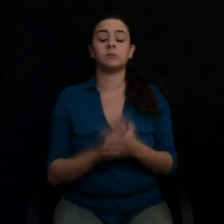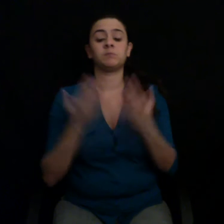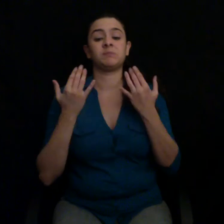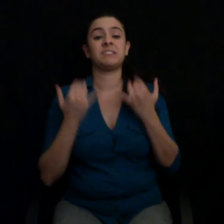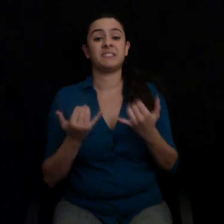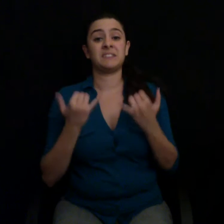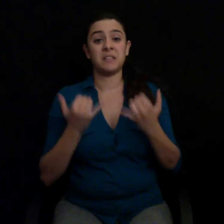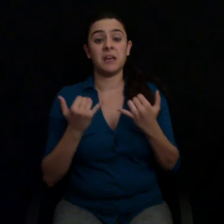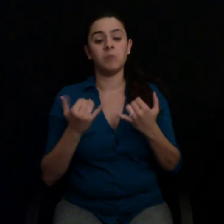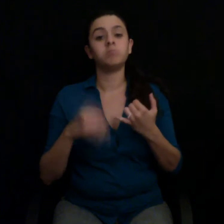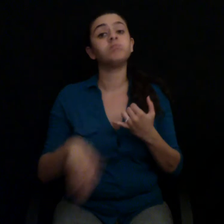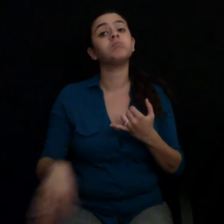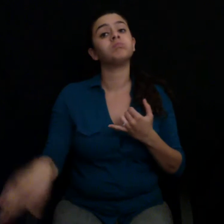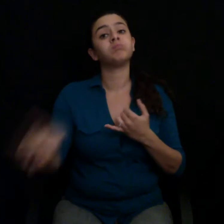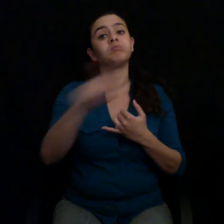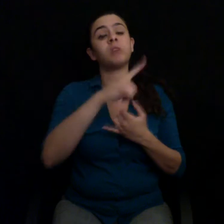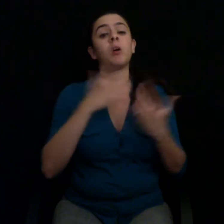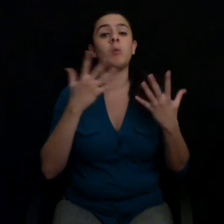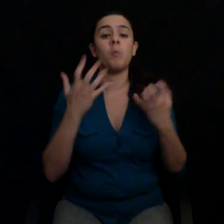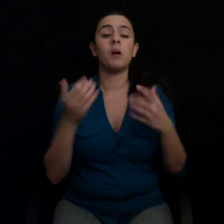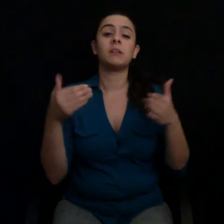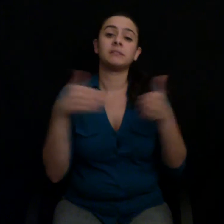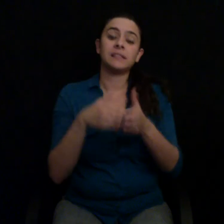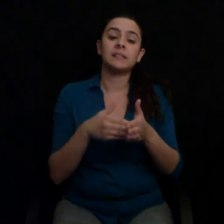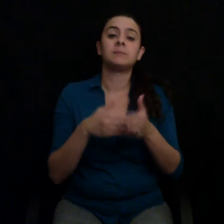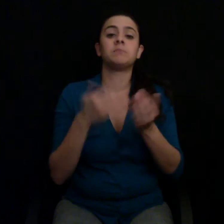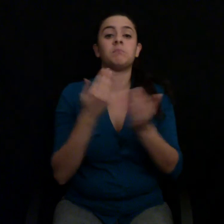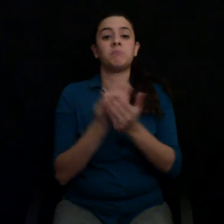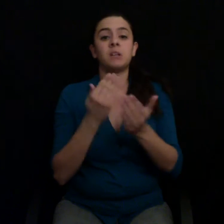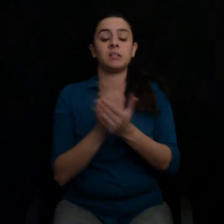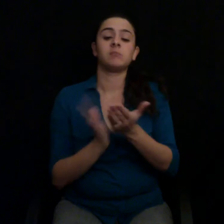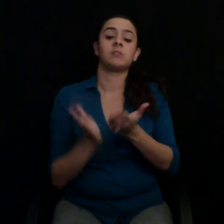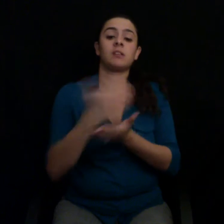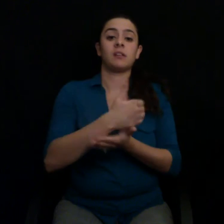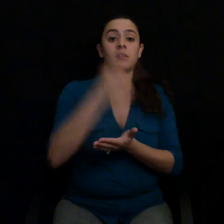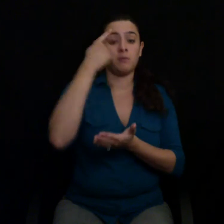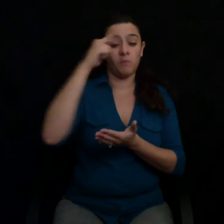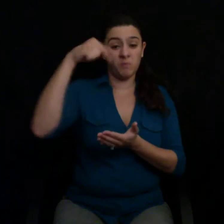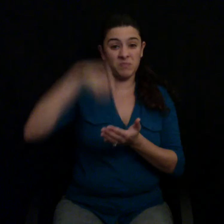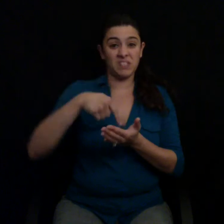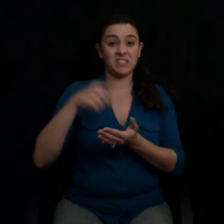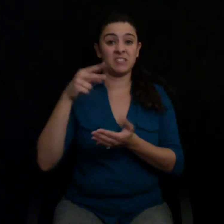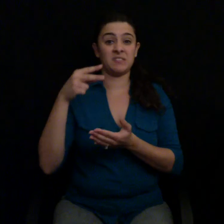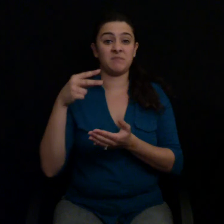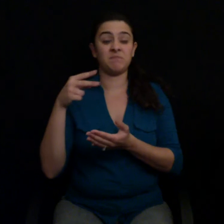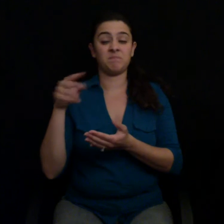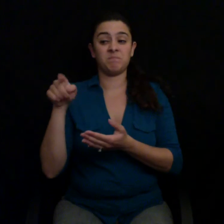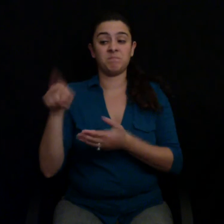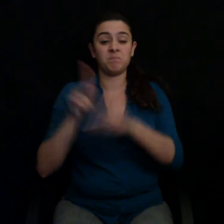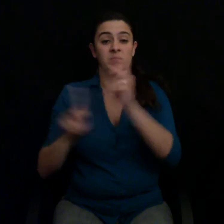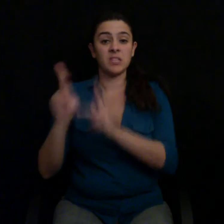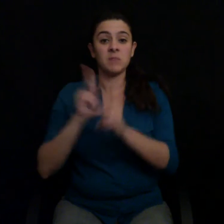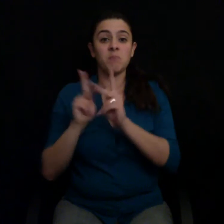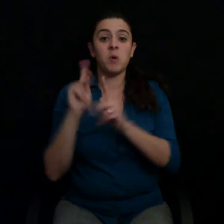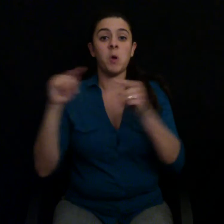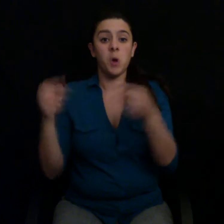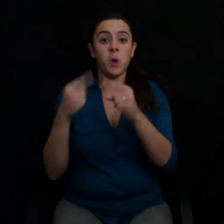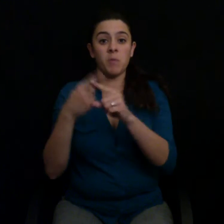on everyone, again, to help raise funds now for the victims of this recent set of devastating earthquakes in Nepal.